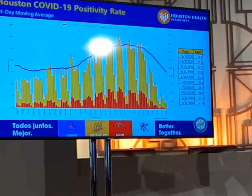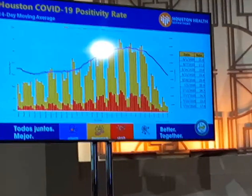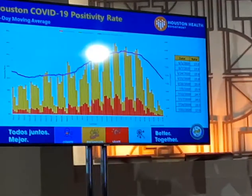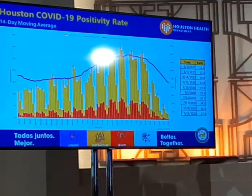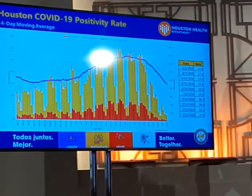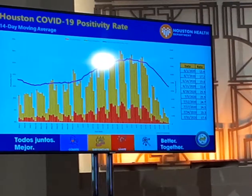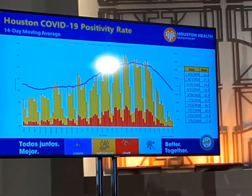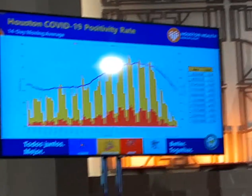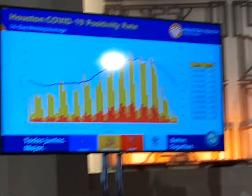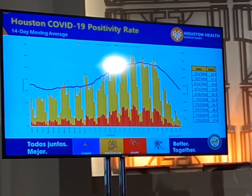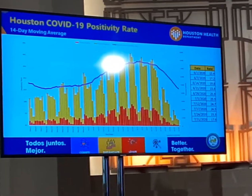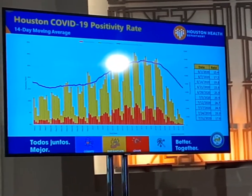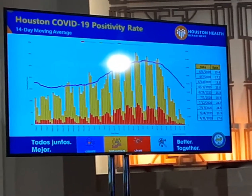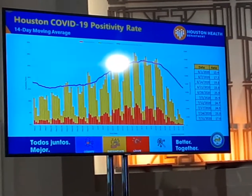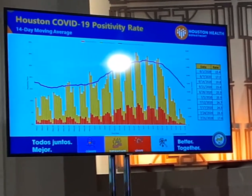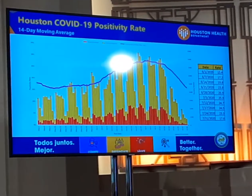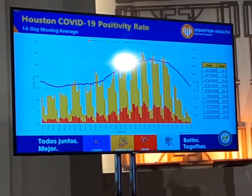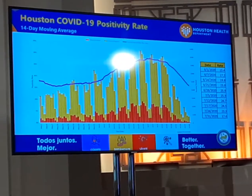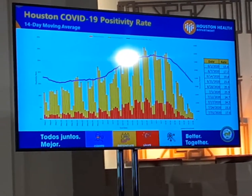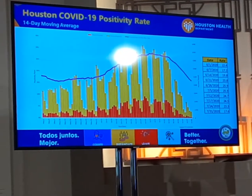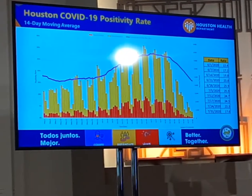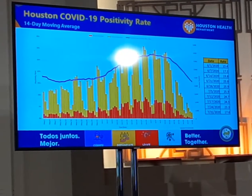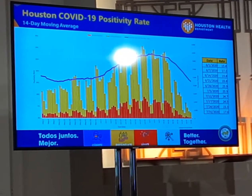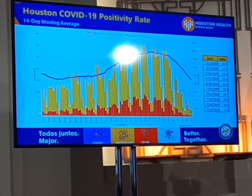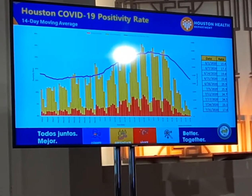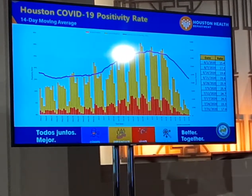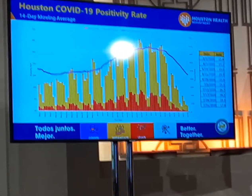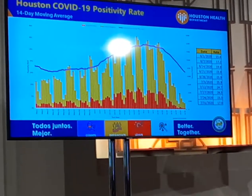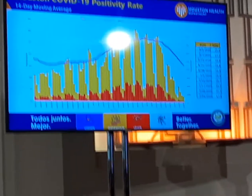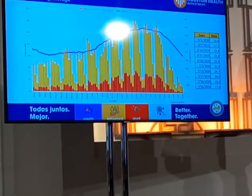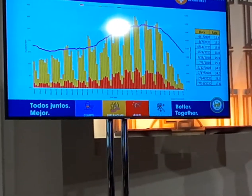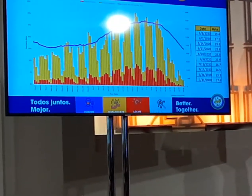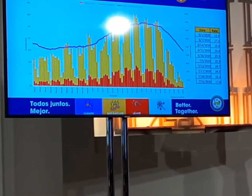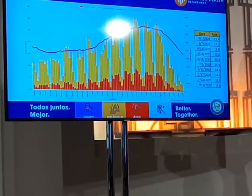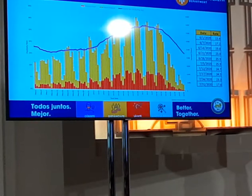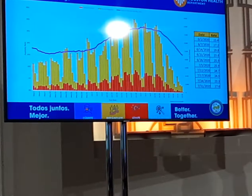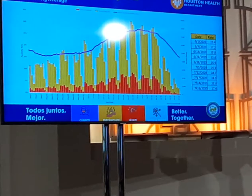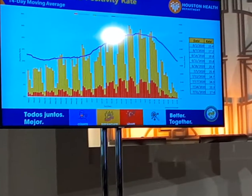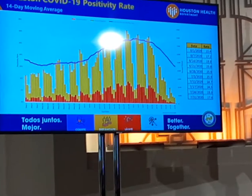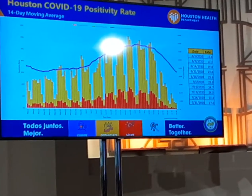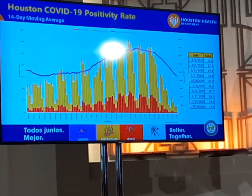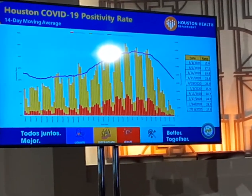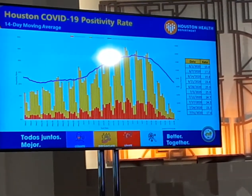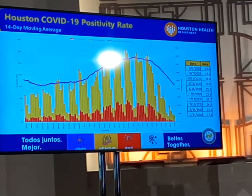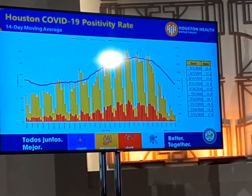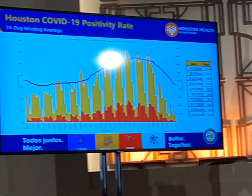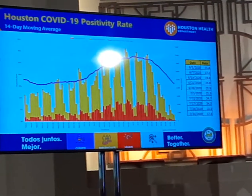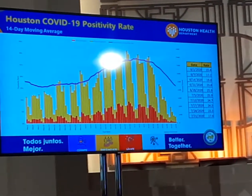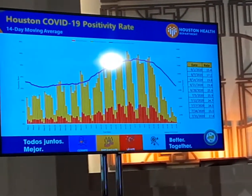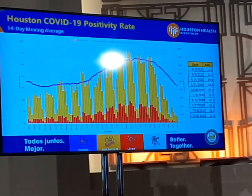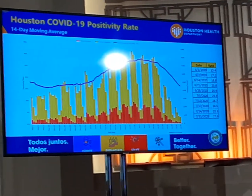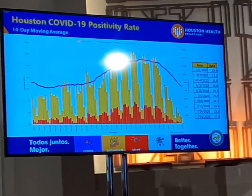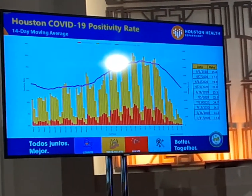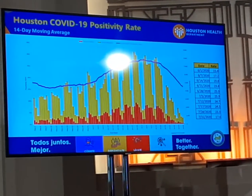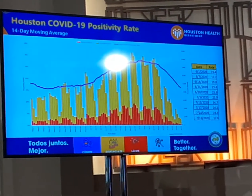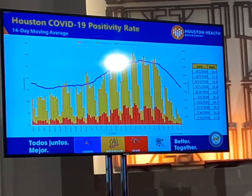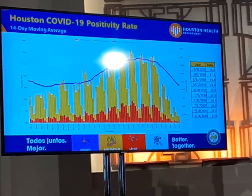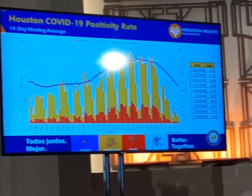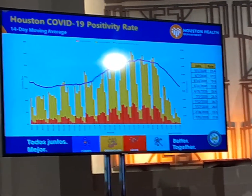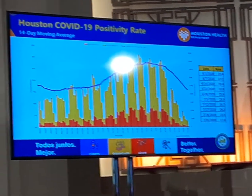slogan, moving in that direction, because while we have moved, and this graph shows, the purple line is the 14-day average, so that